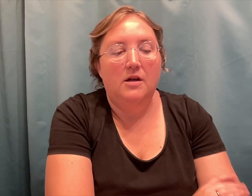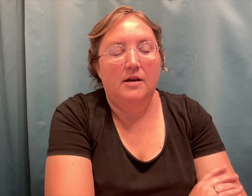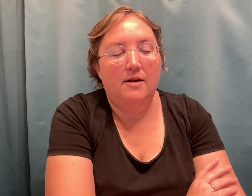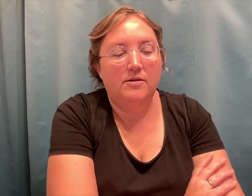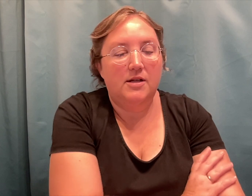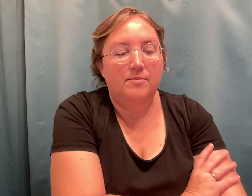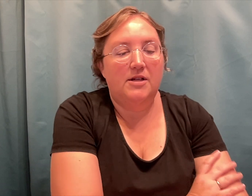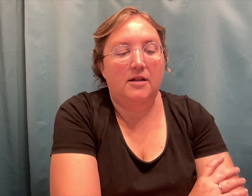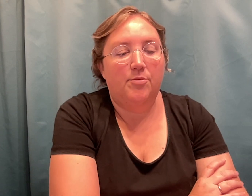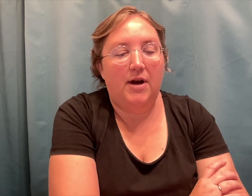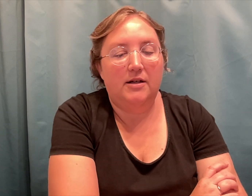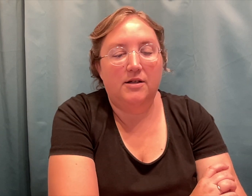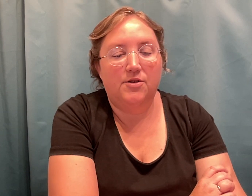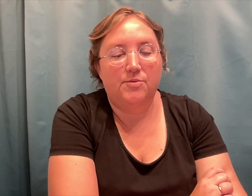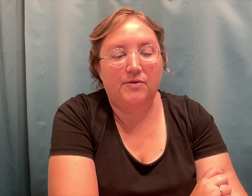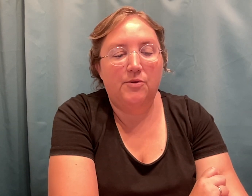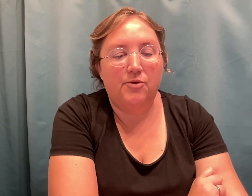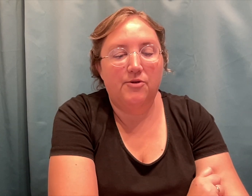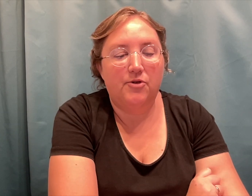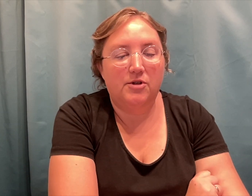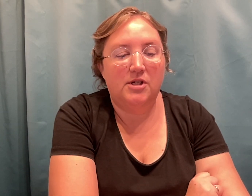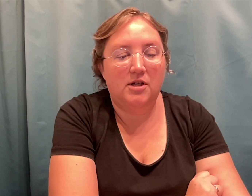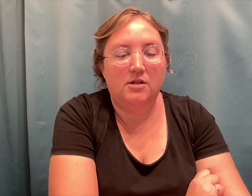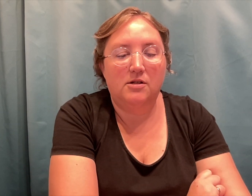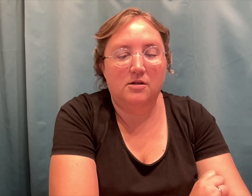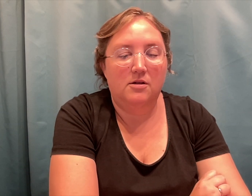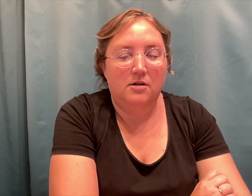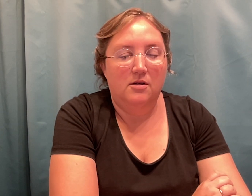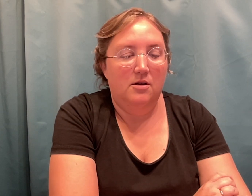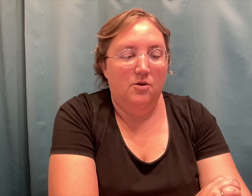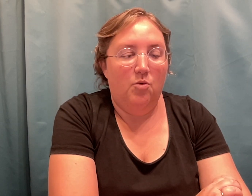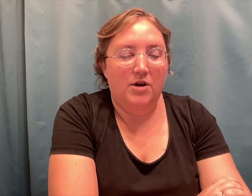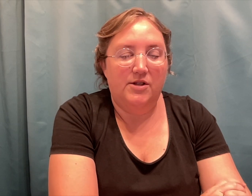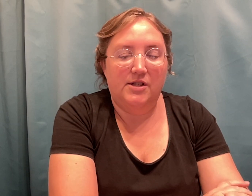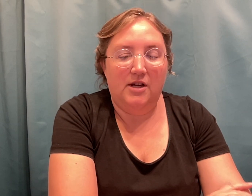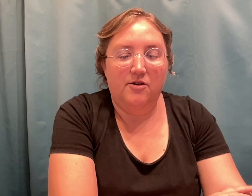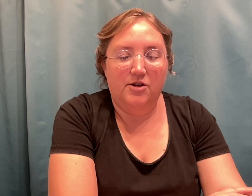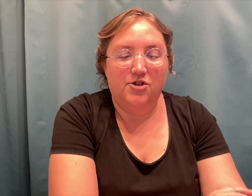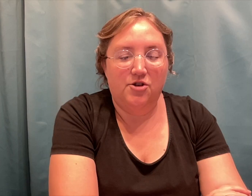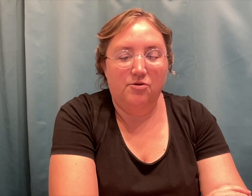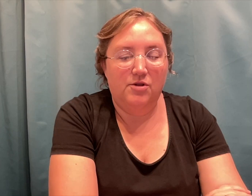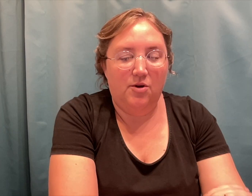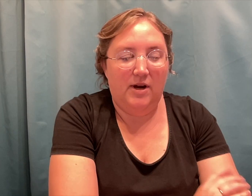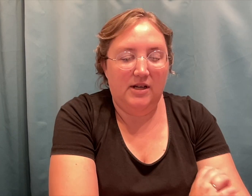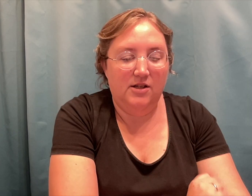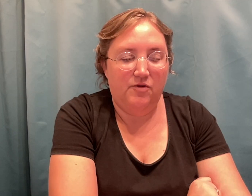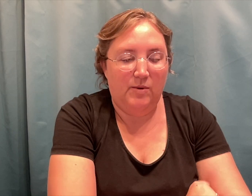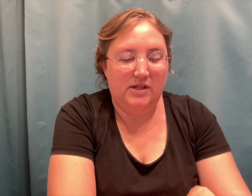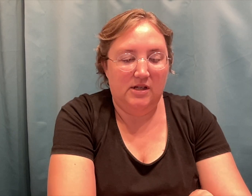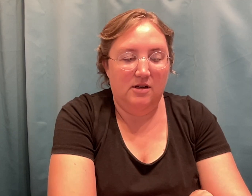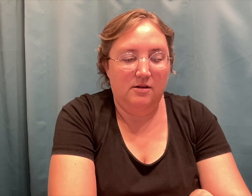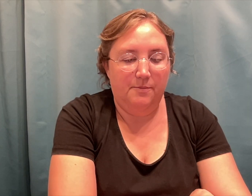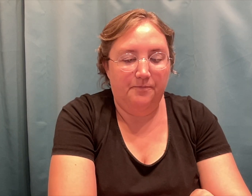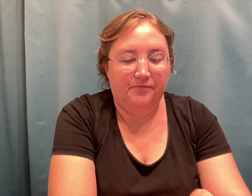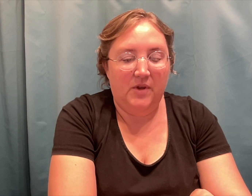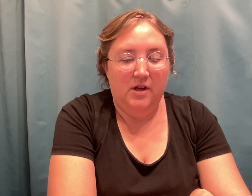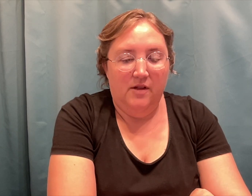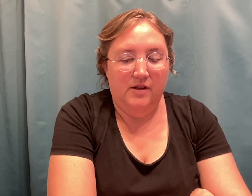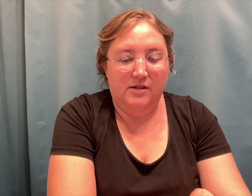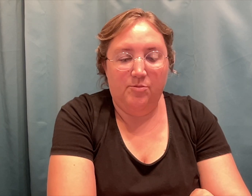Now it's time to take the practice review for your first signs. Watch the signer and choose the correct answer for what's signed. This is a